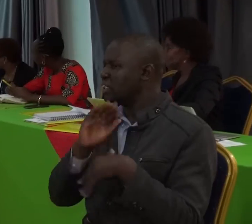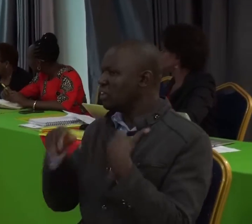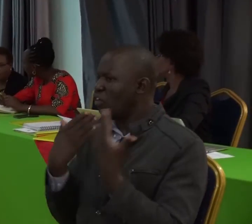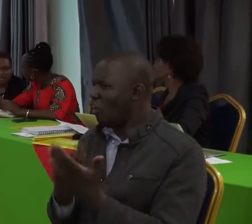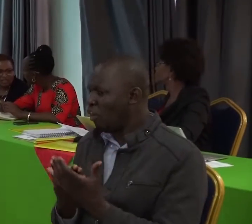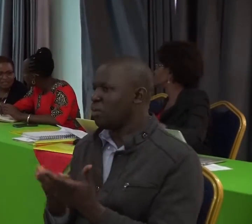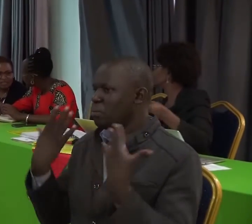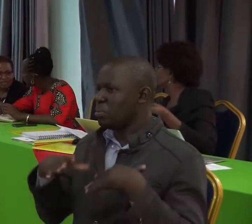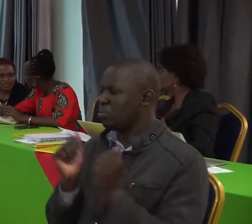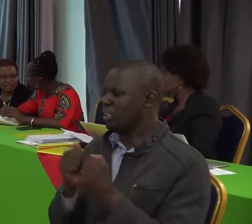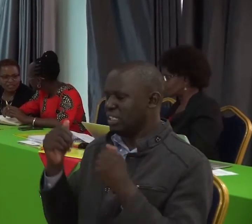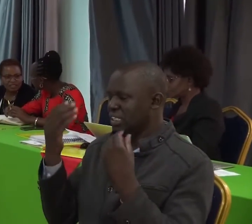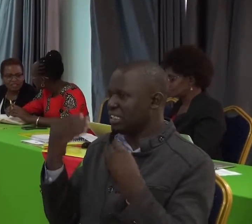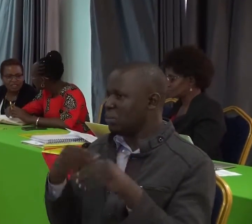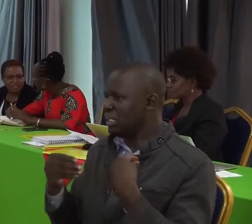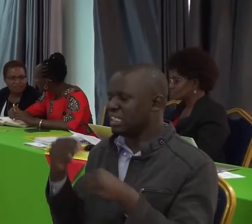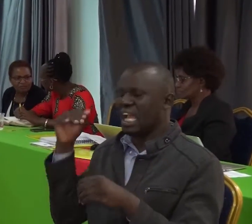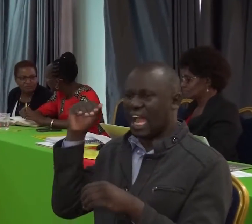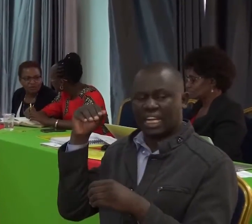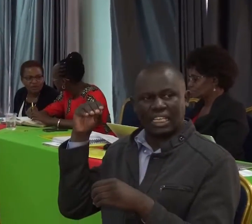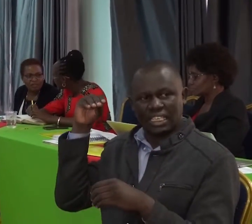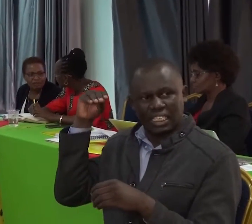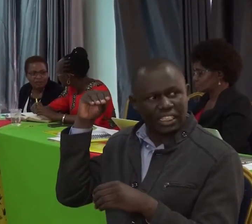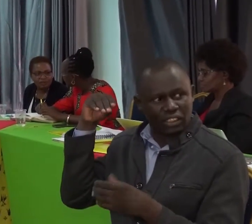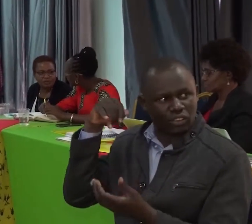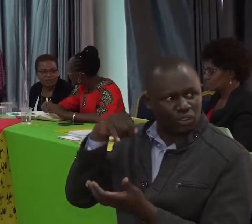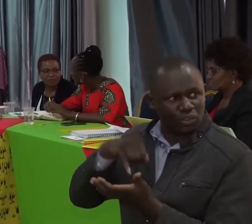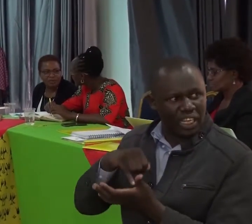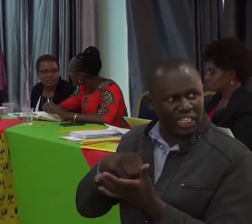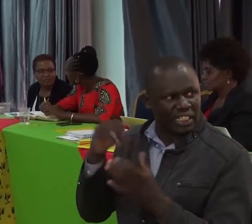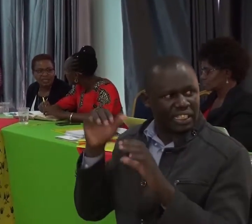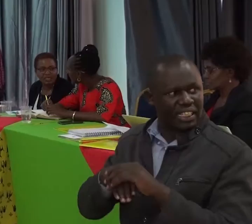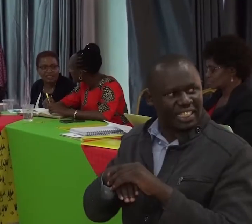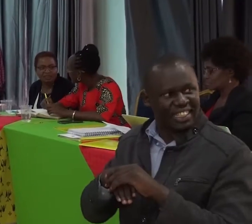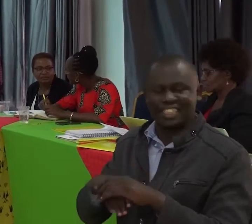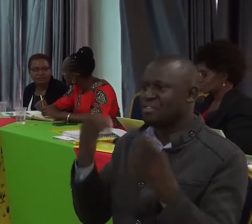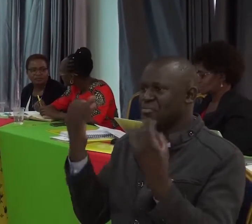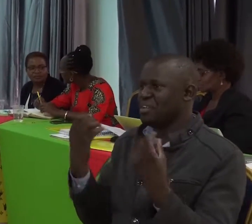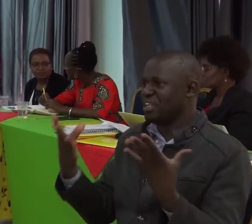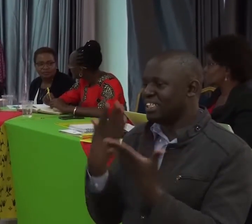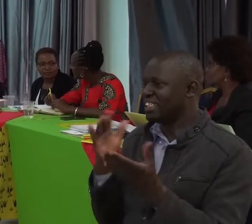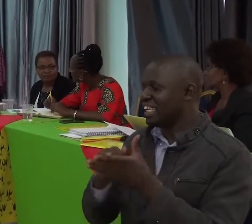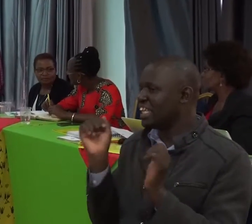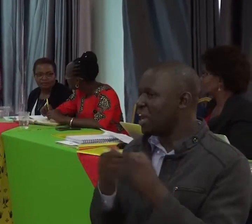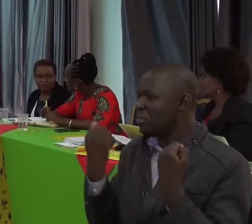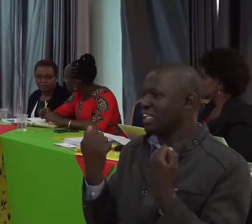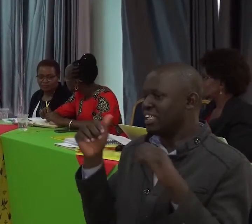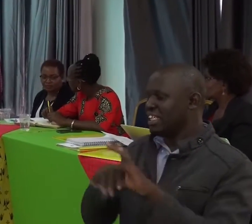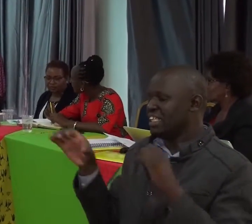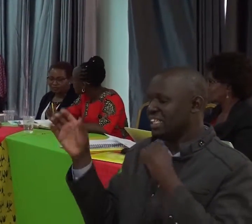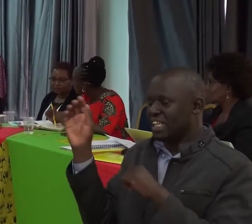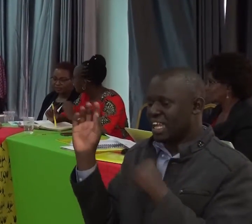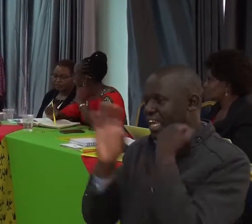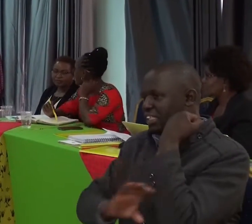Are we ensuring an inclusive education? We are trying, but we are not there. We are trying, but we are not there.